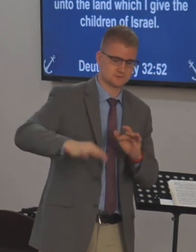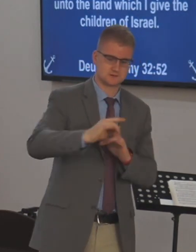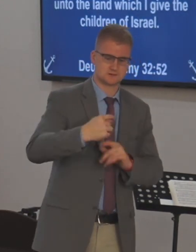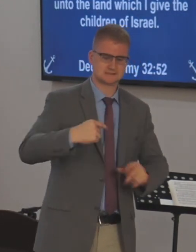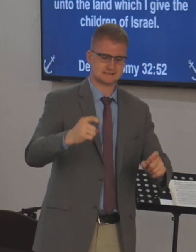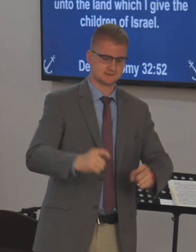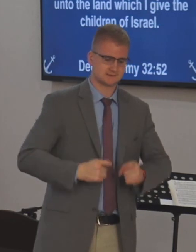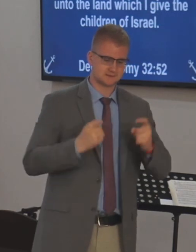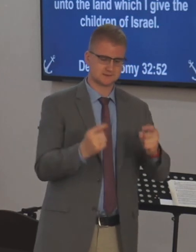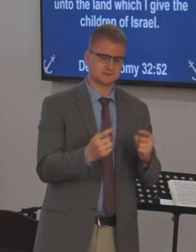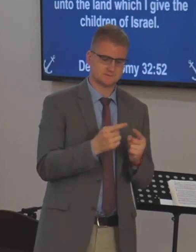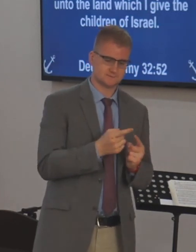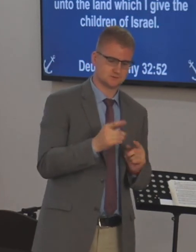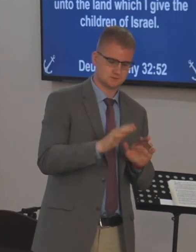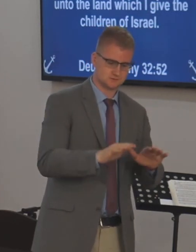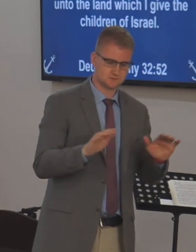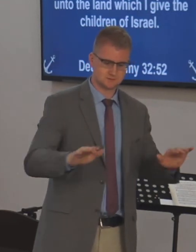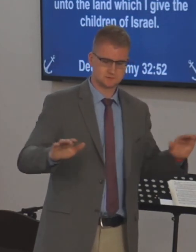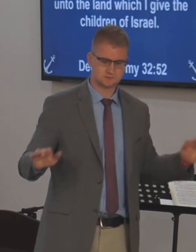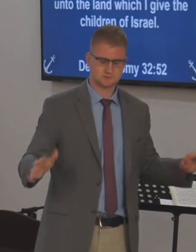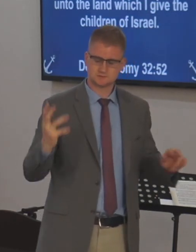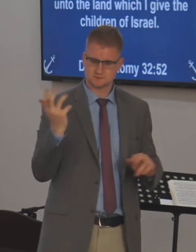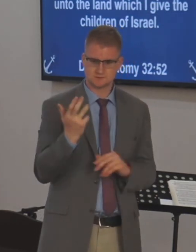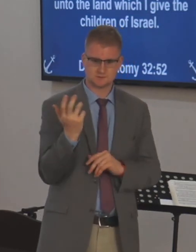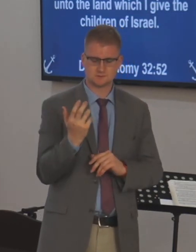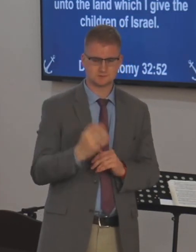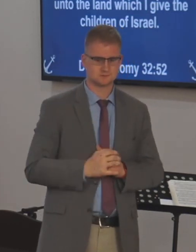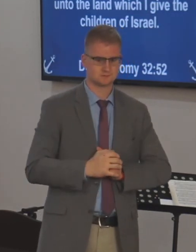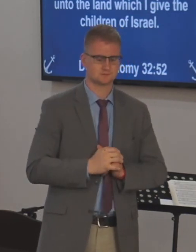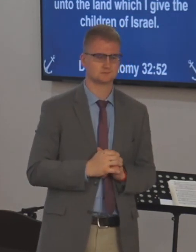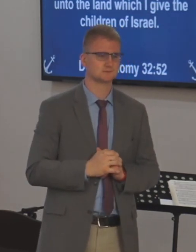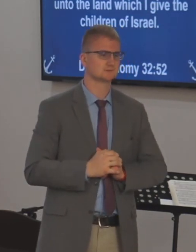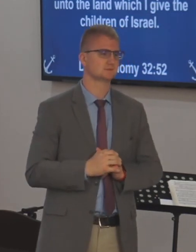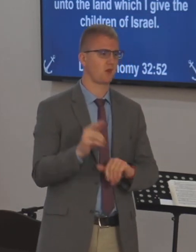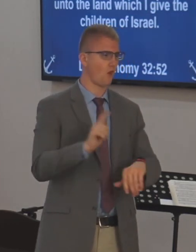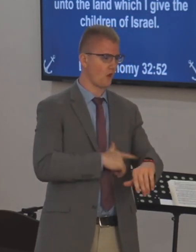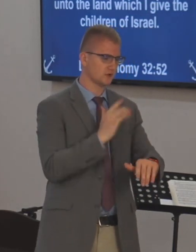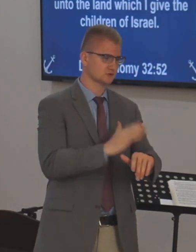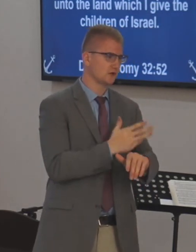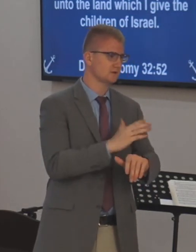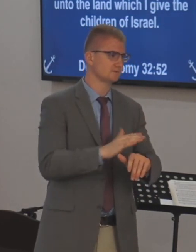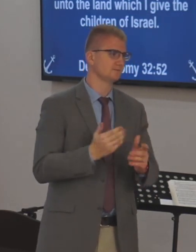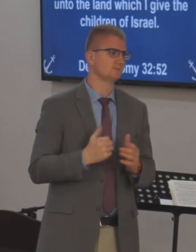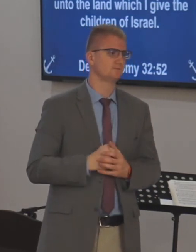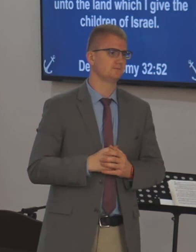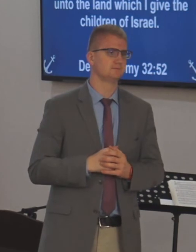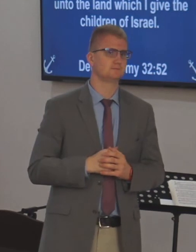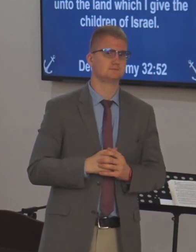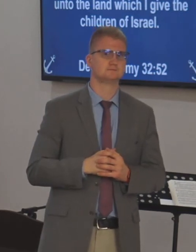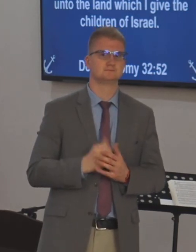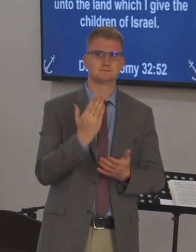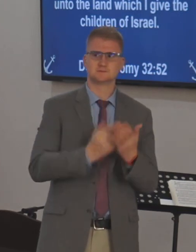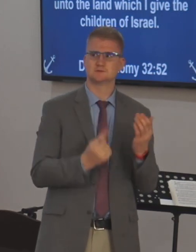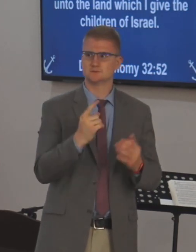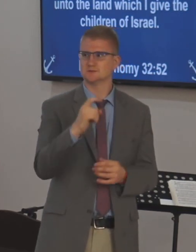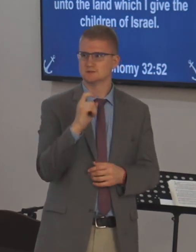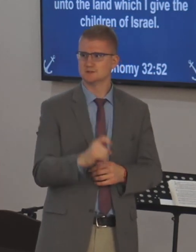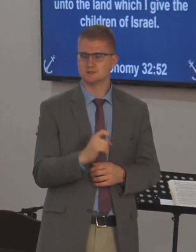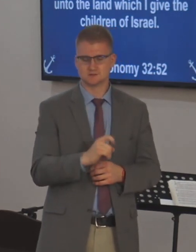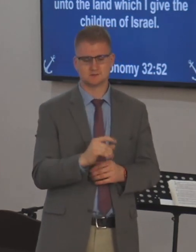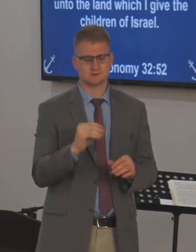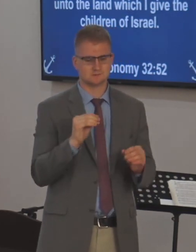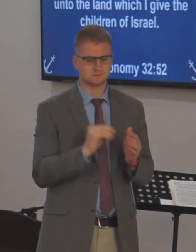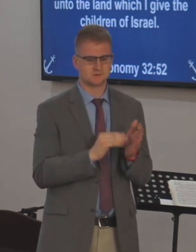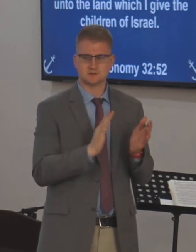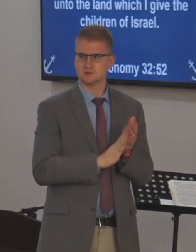give unto the children. Wow, what a song. Somebody needs to write this song. We need to sing this song once you